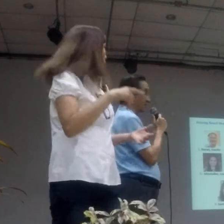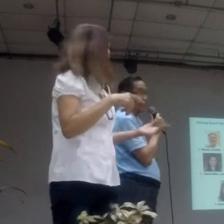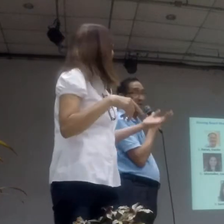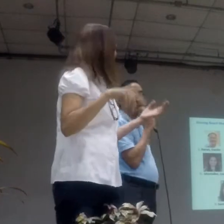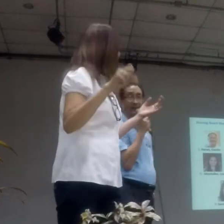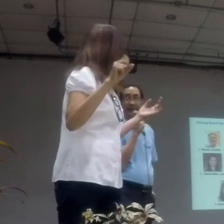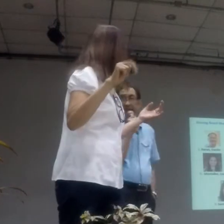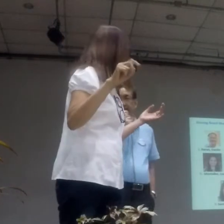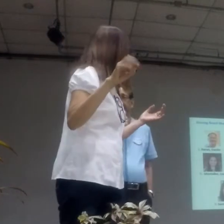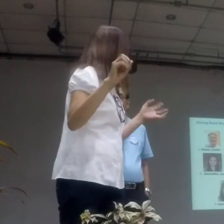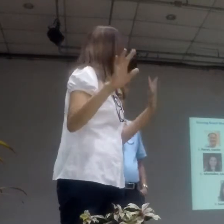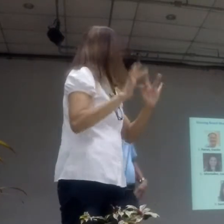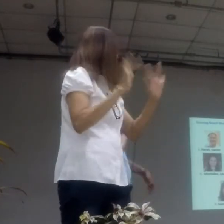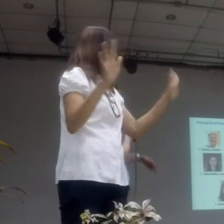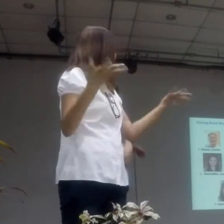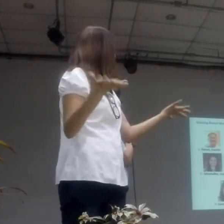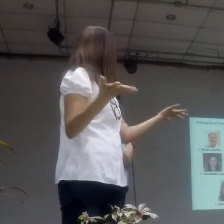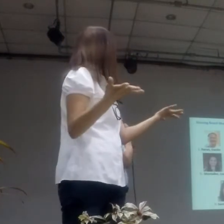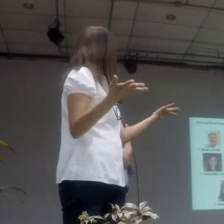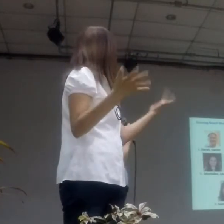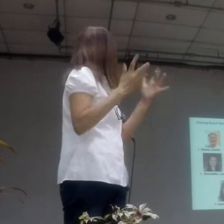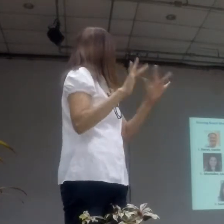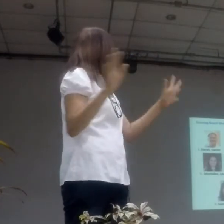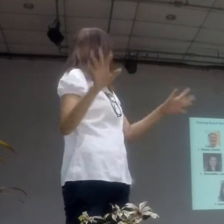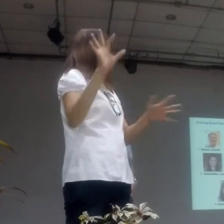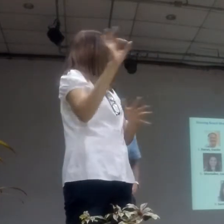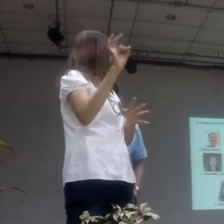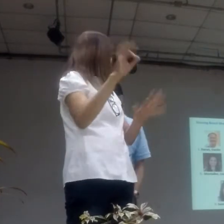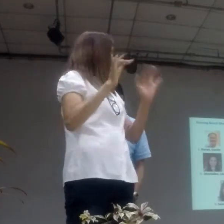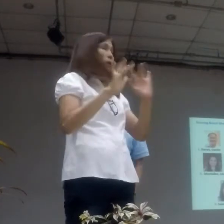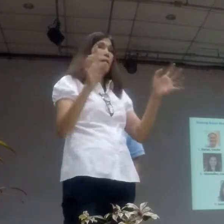Santos is still a candidate. The number 9 is still a